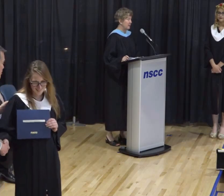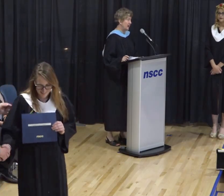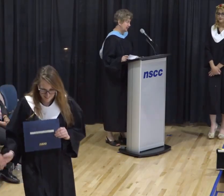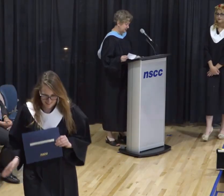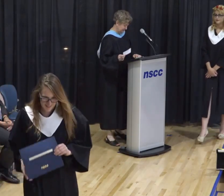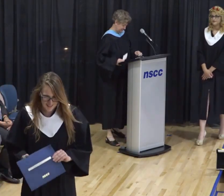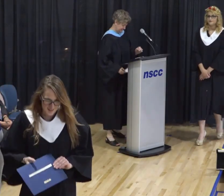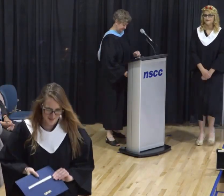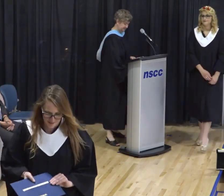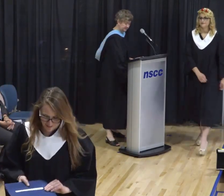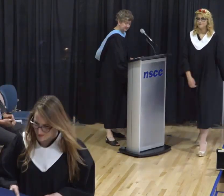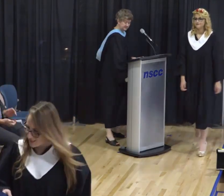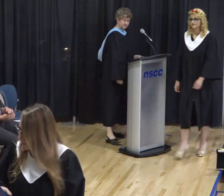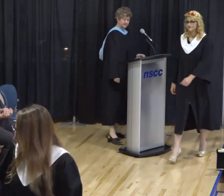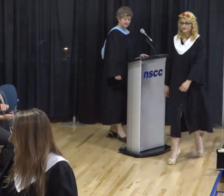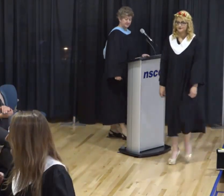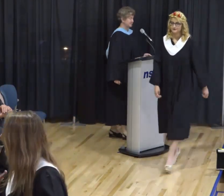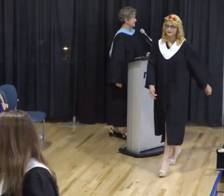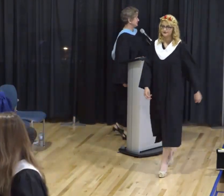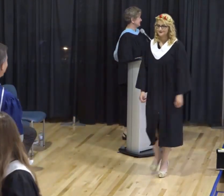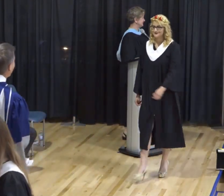Sarah Rabahi.